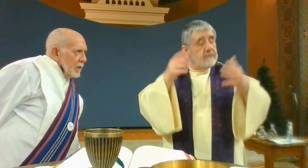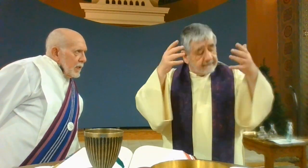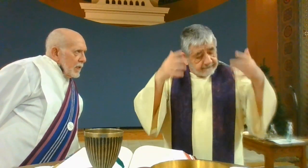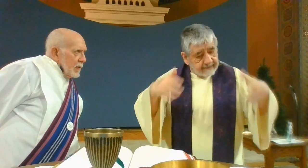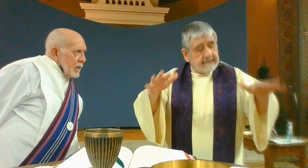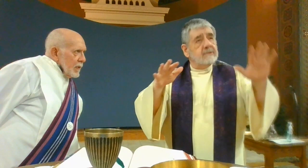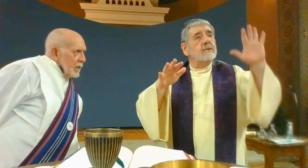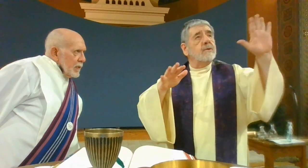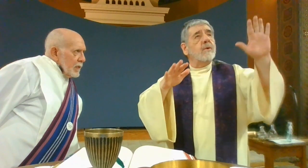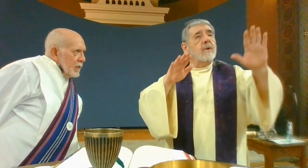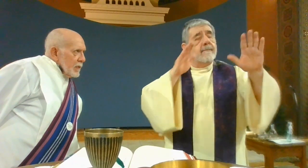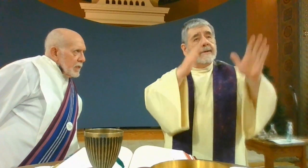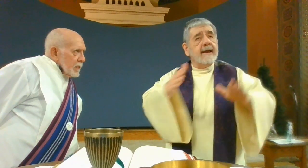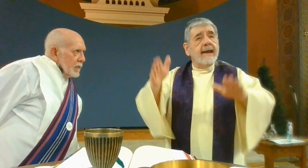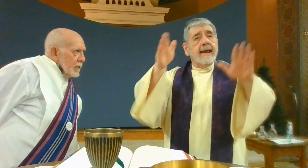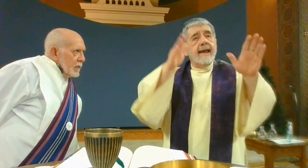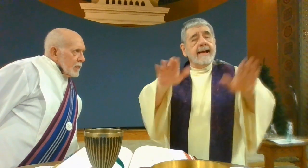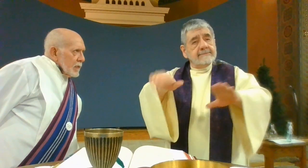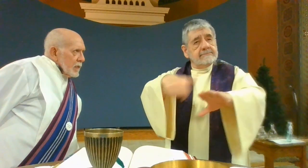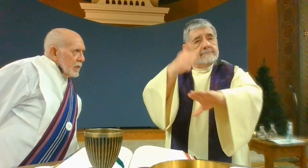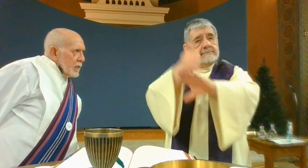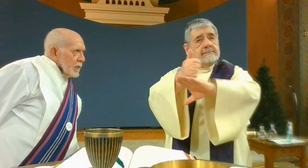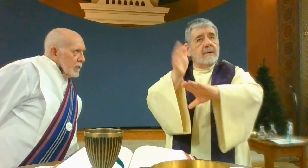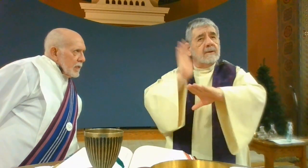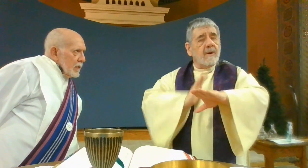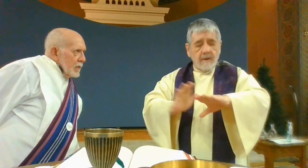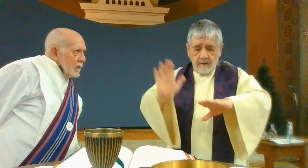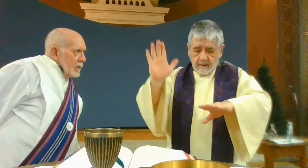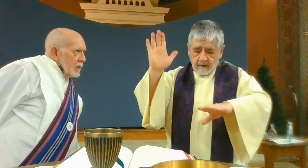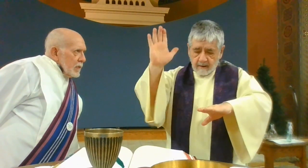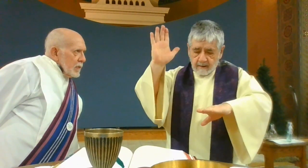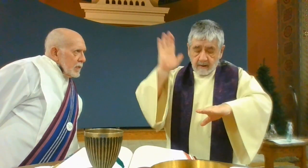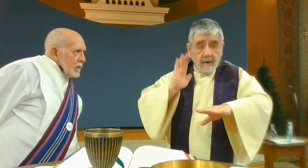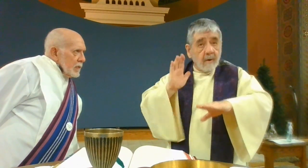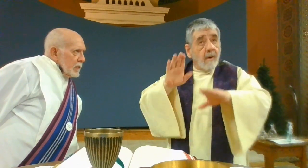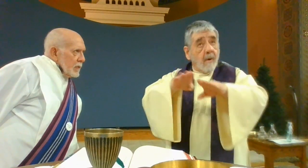And so fulfilled the design you formed long ago.